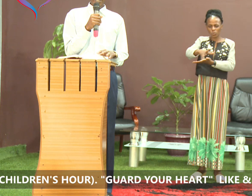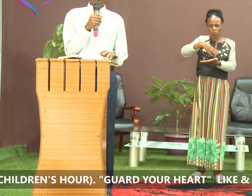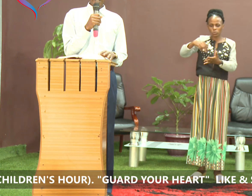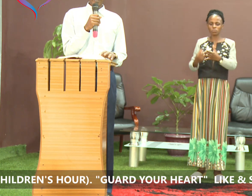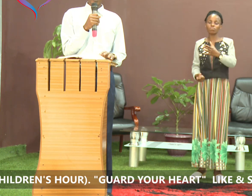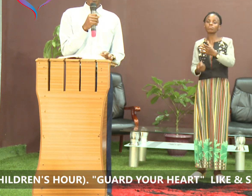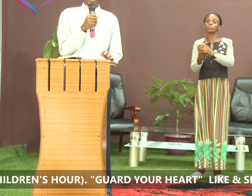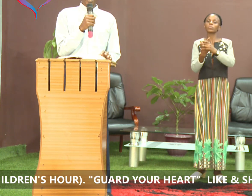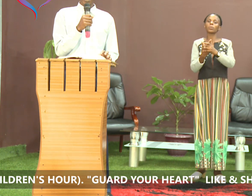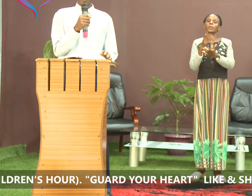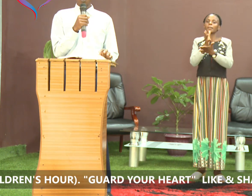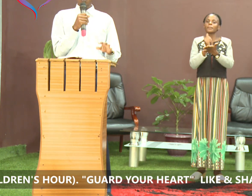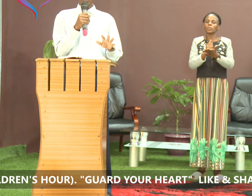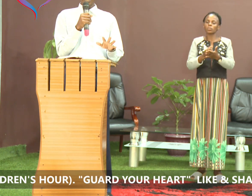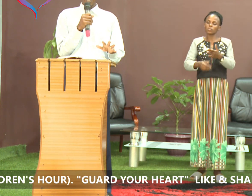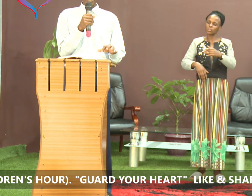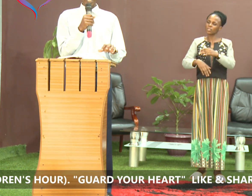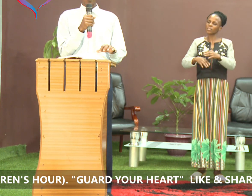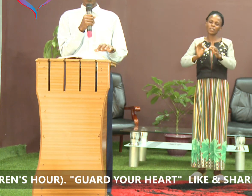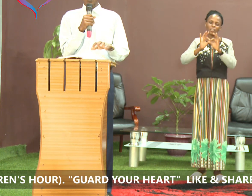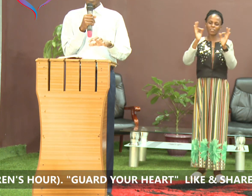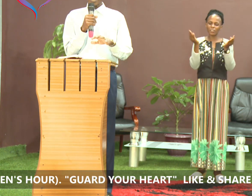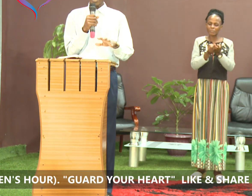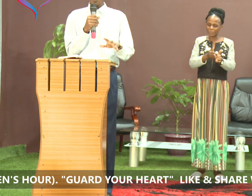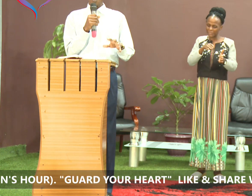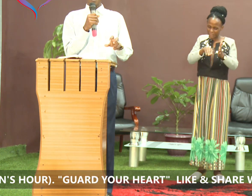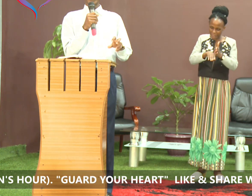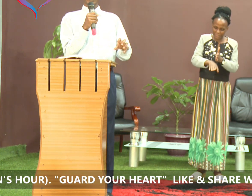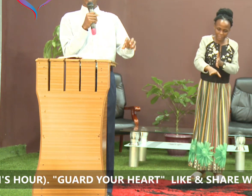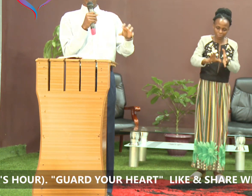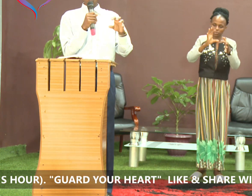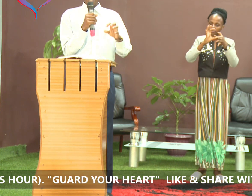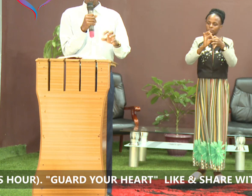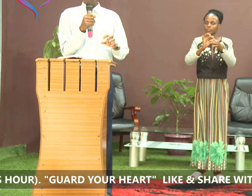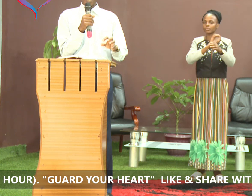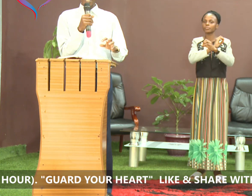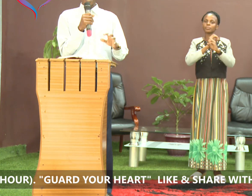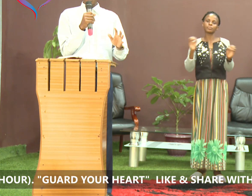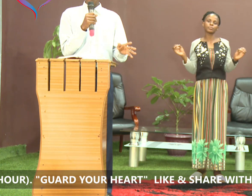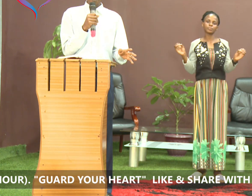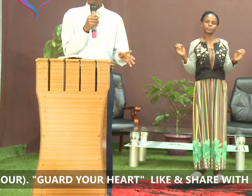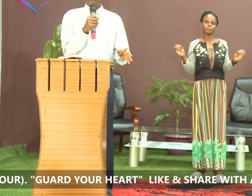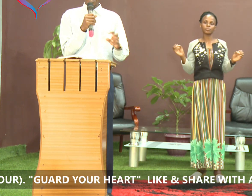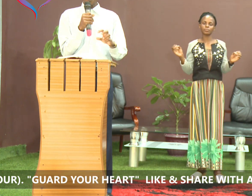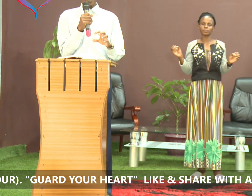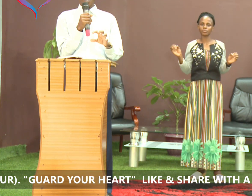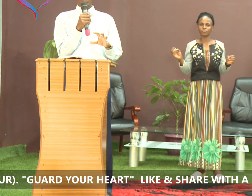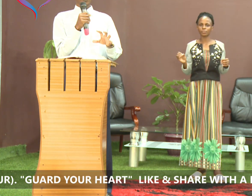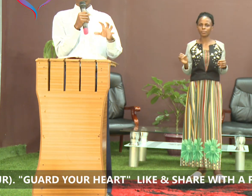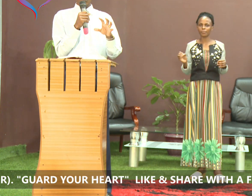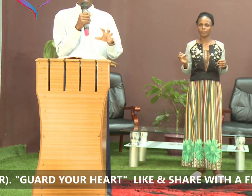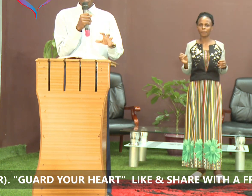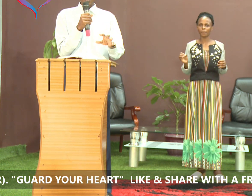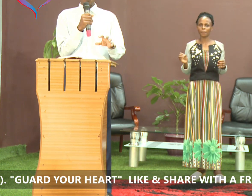family ezimu nge bintu birabikanga ebigenda obulungi nga walinga waliwo ku sente naye wabawo ekizibu ekigwawo oba tata nafa oba mama nafa bane